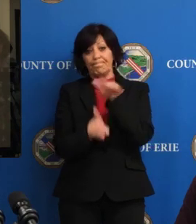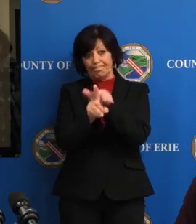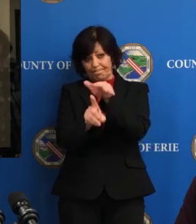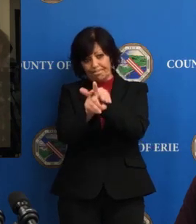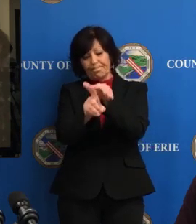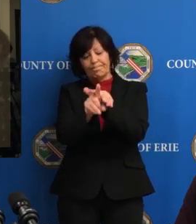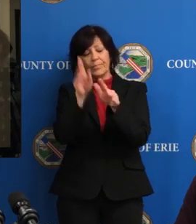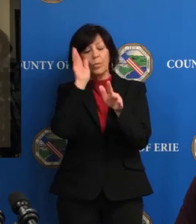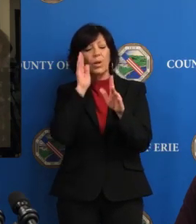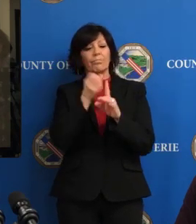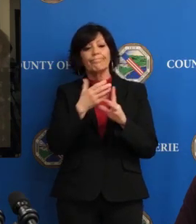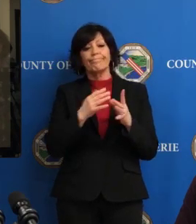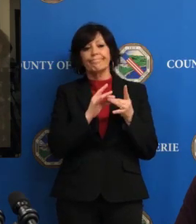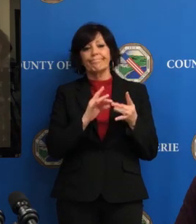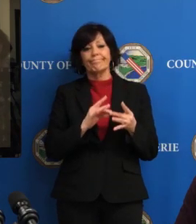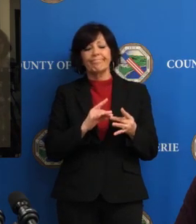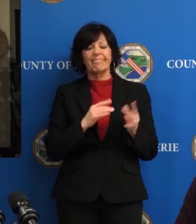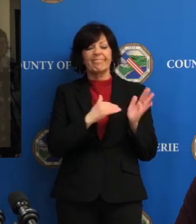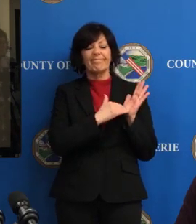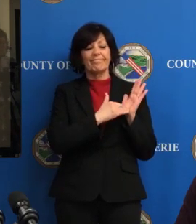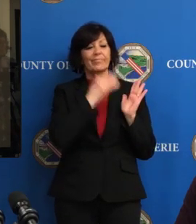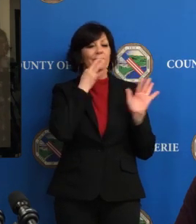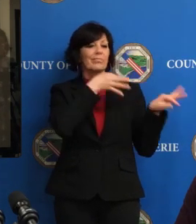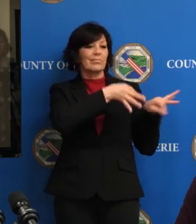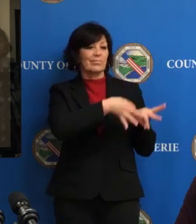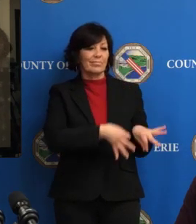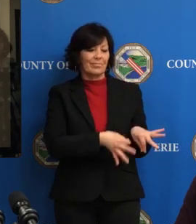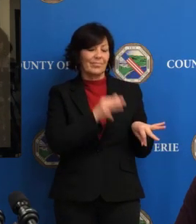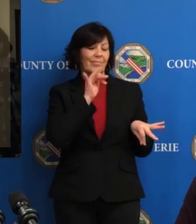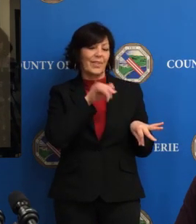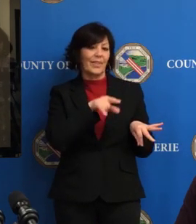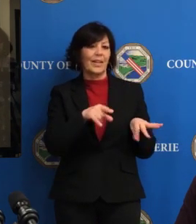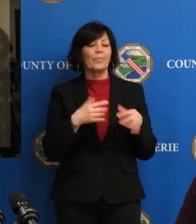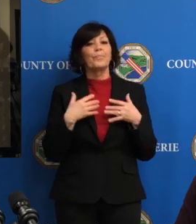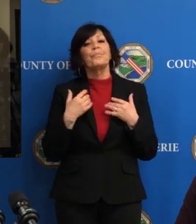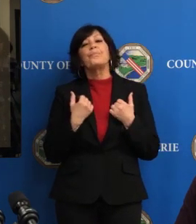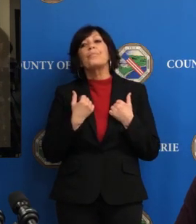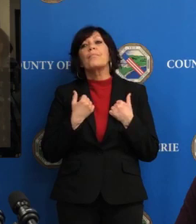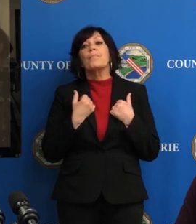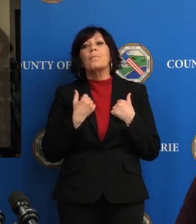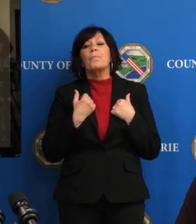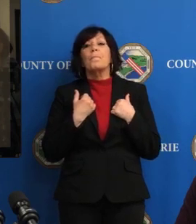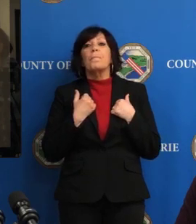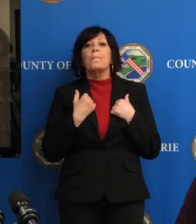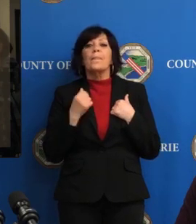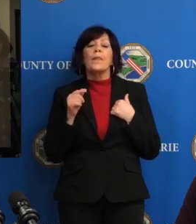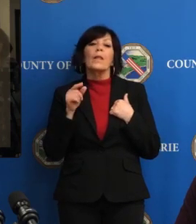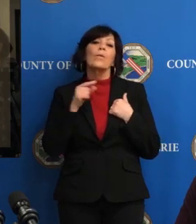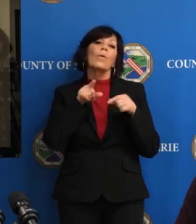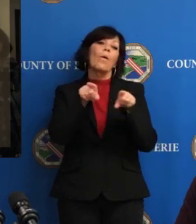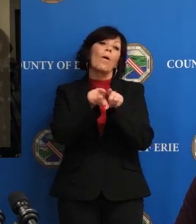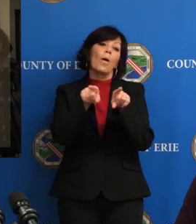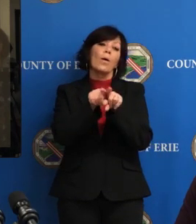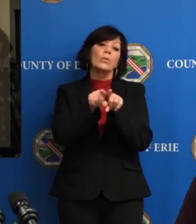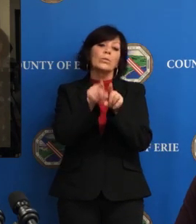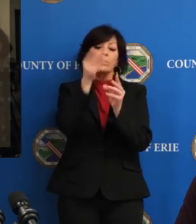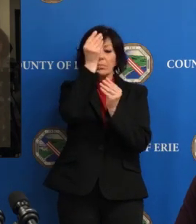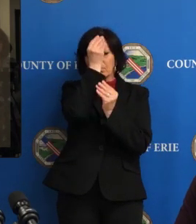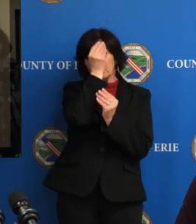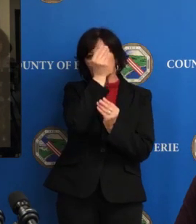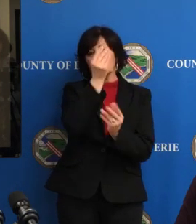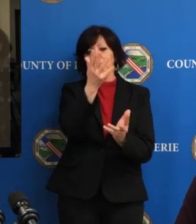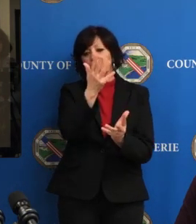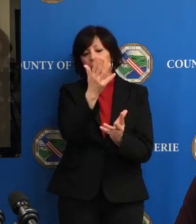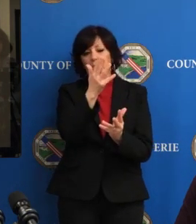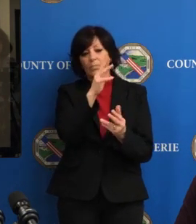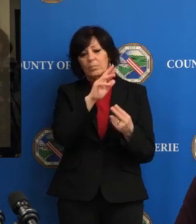we'll talk about very soon. I'll let the doc talk about the issues associated with the healthcare aspect of it. We will also give you more information